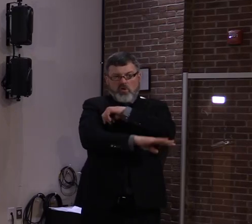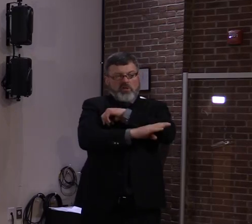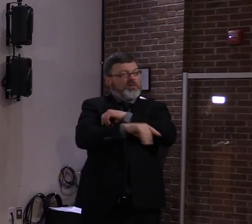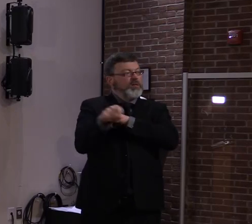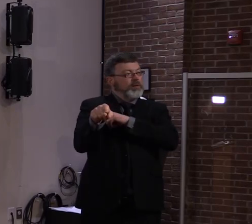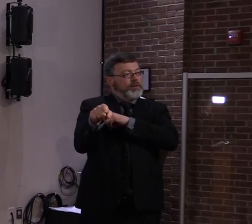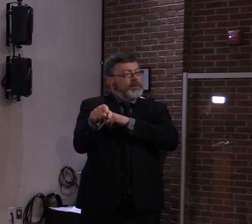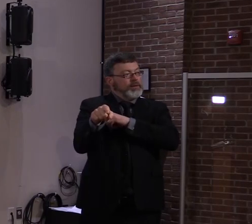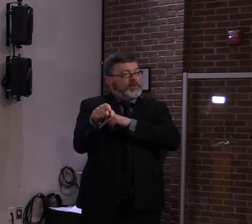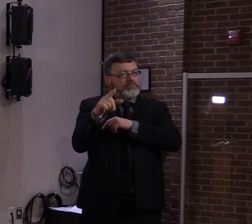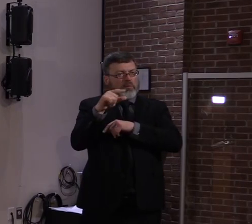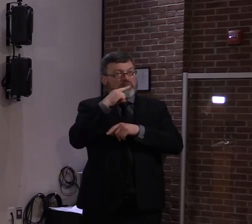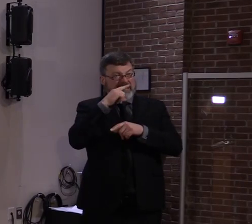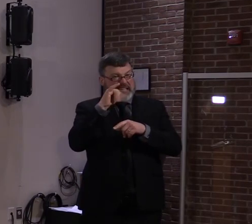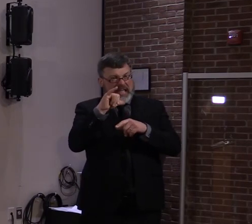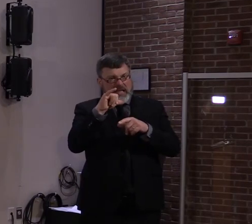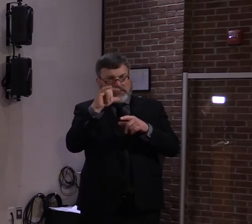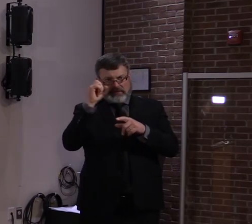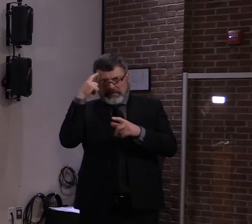benefits.